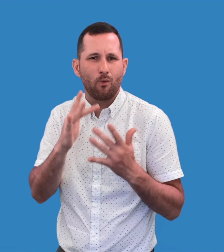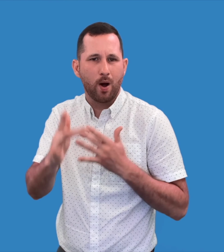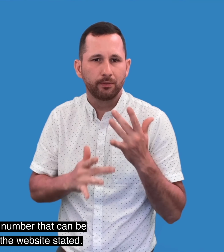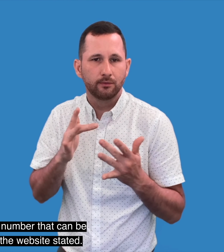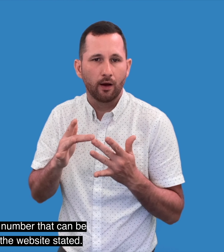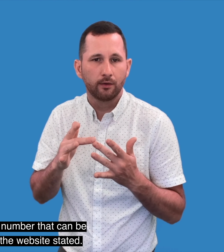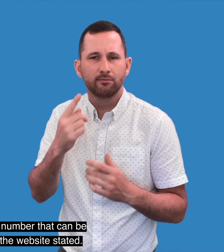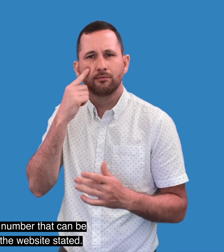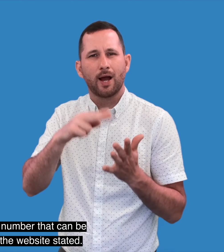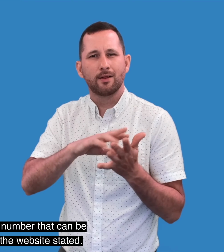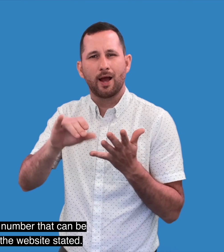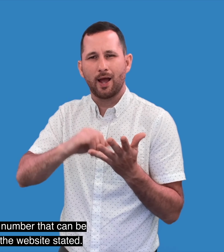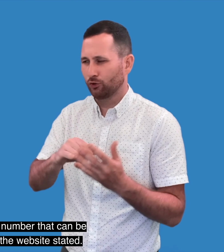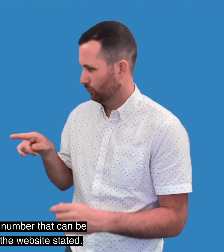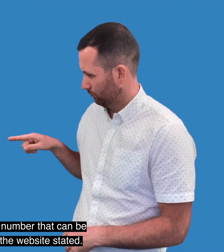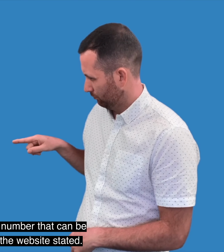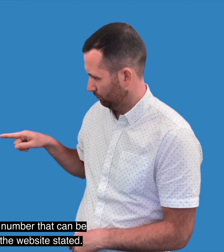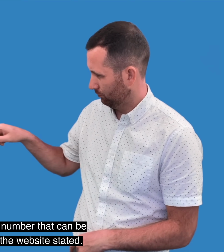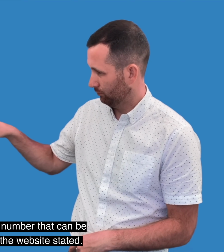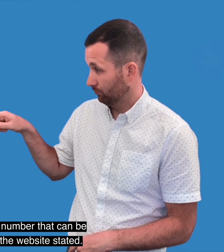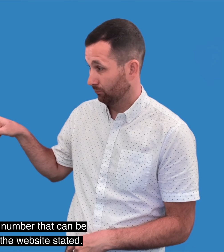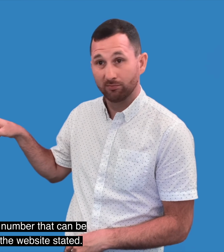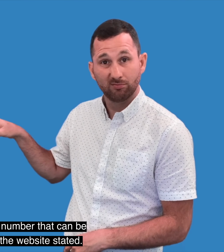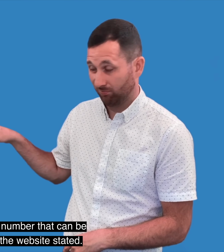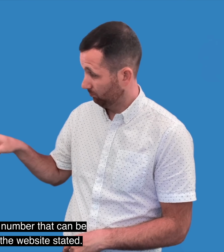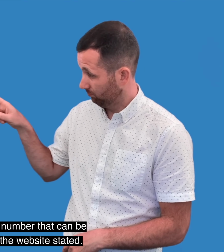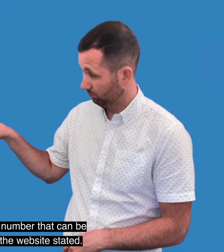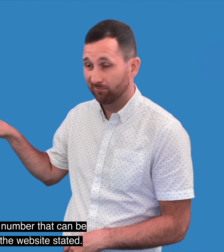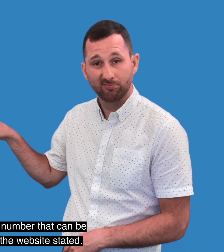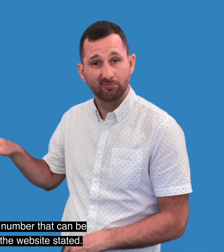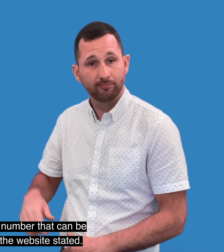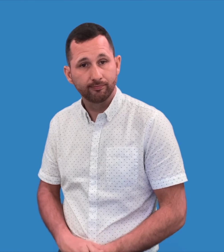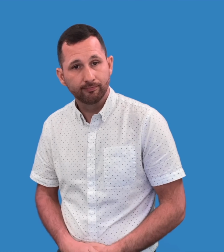your NHS number that can be found on the website stated.